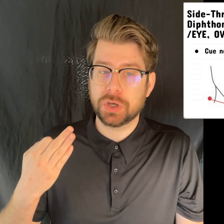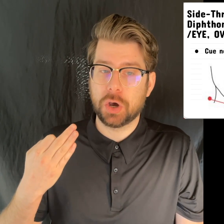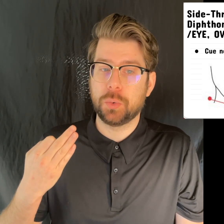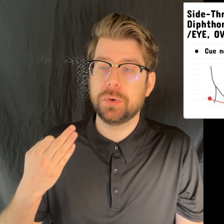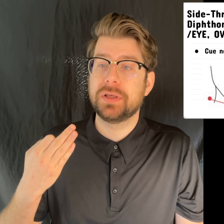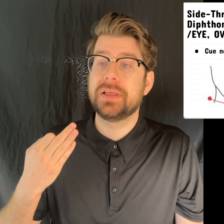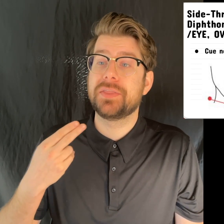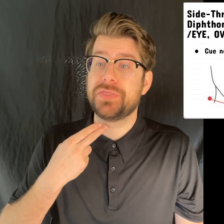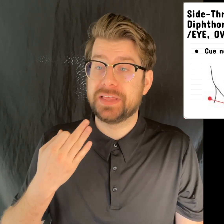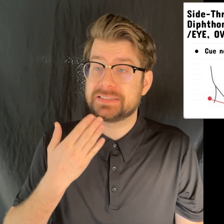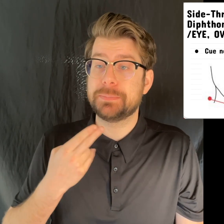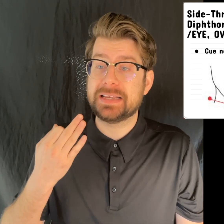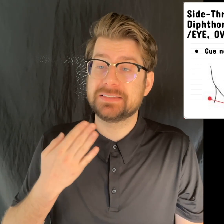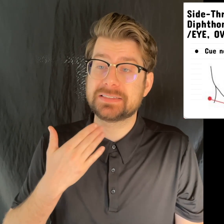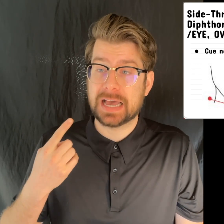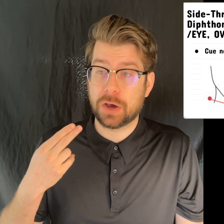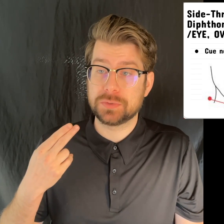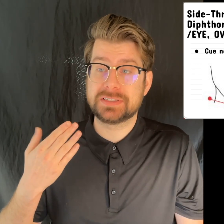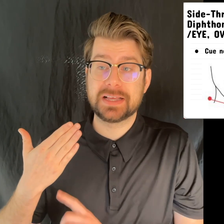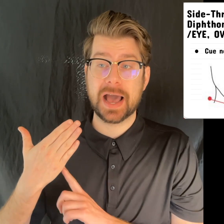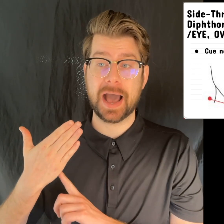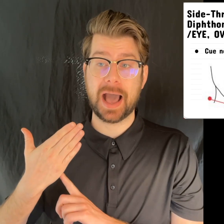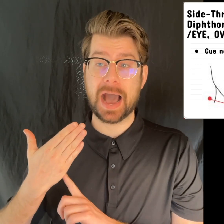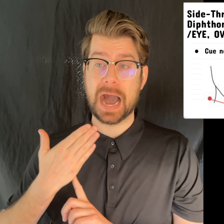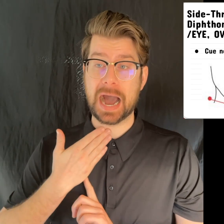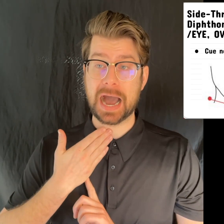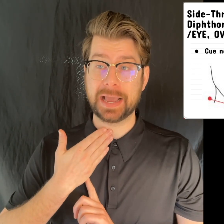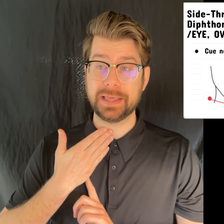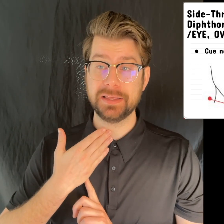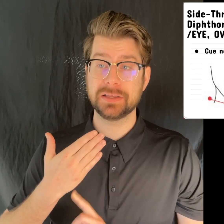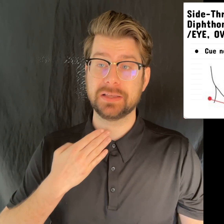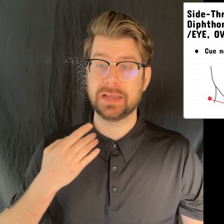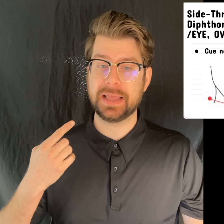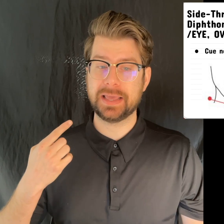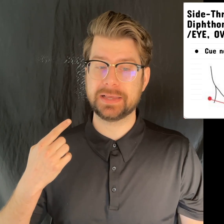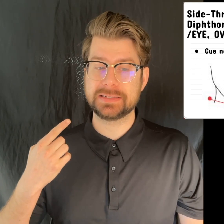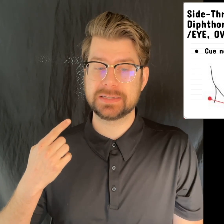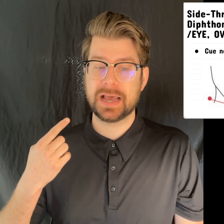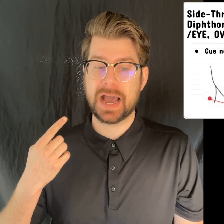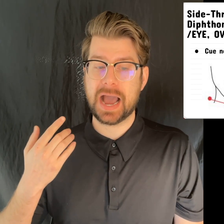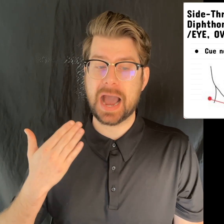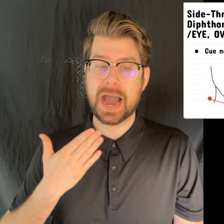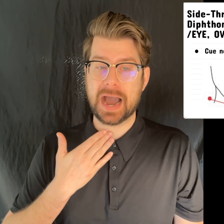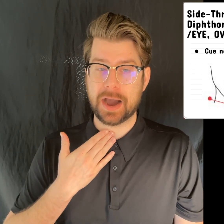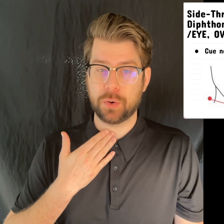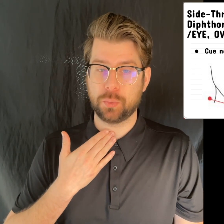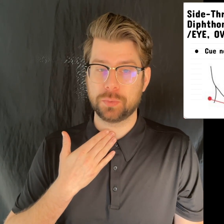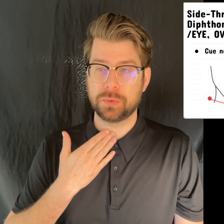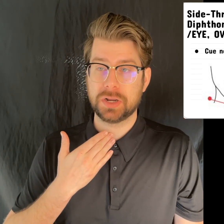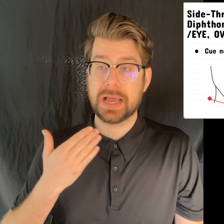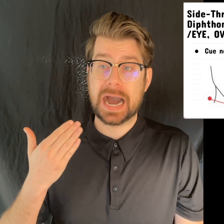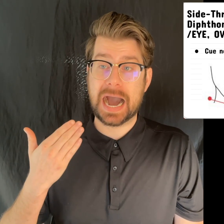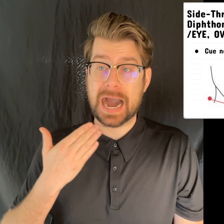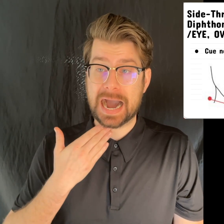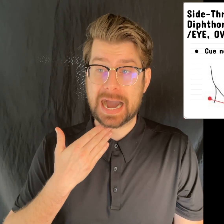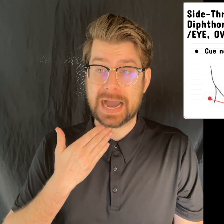So this makes the sounds I and ow,